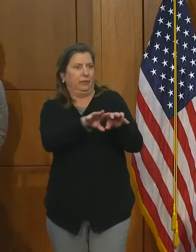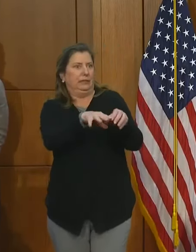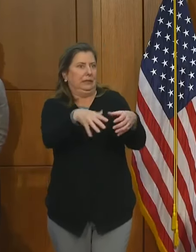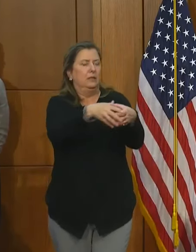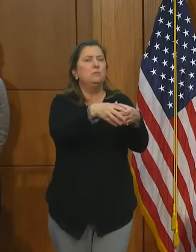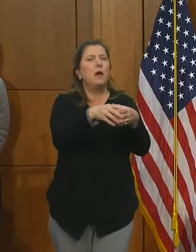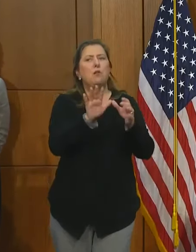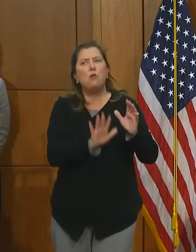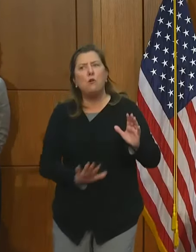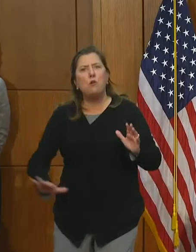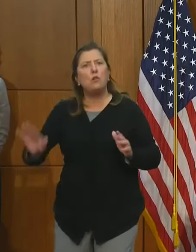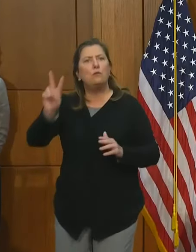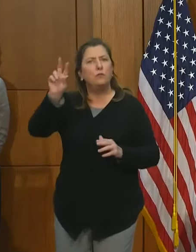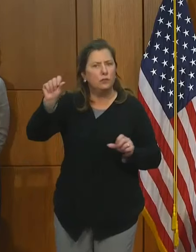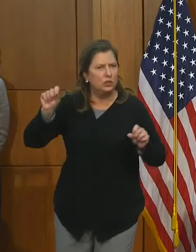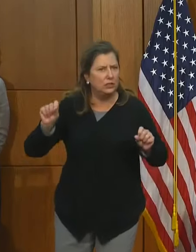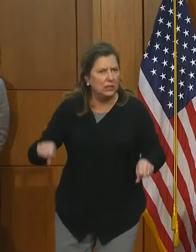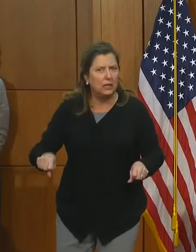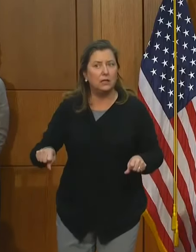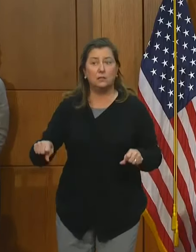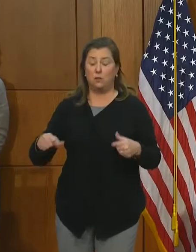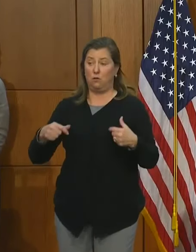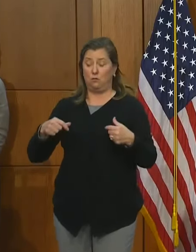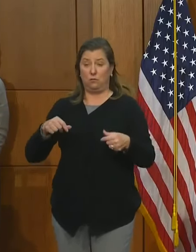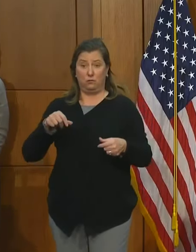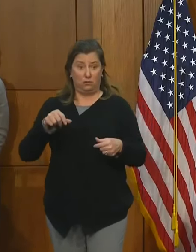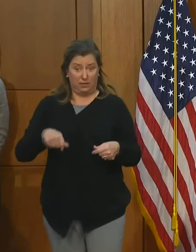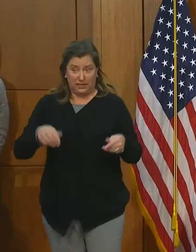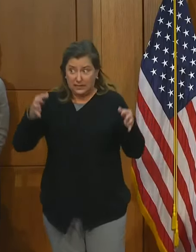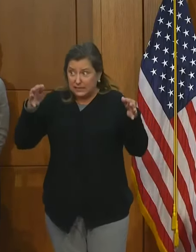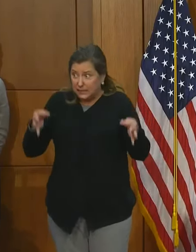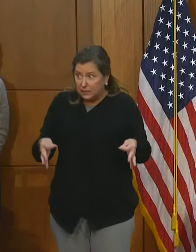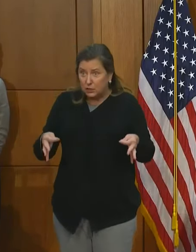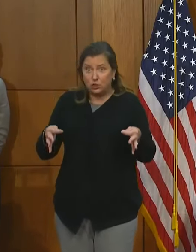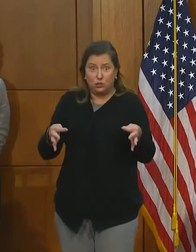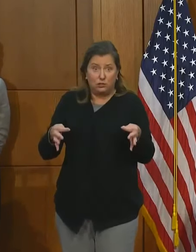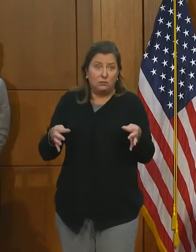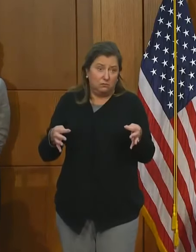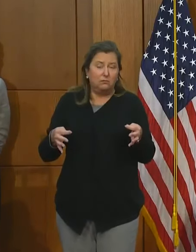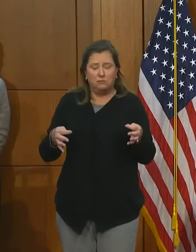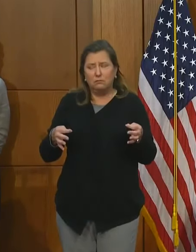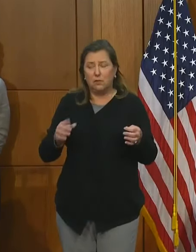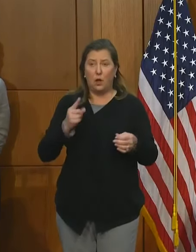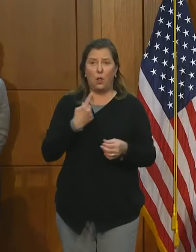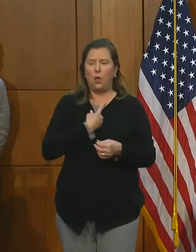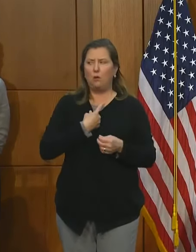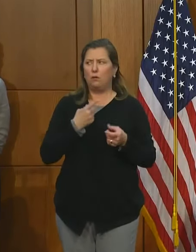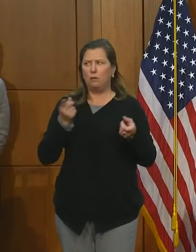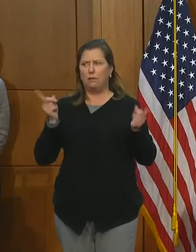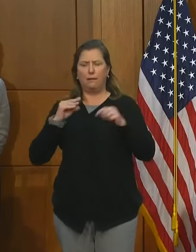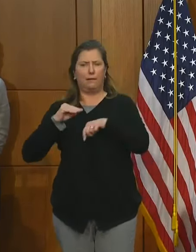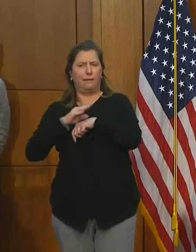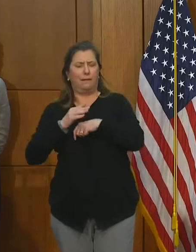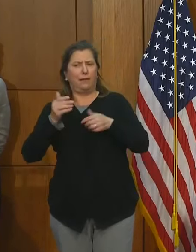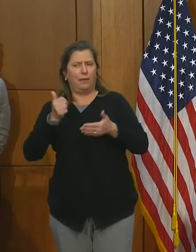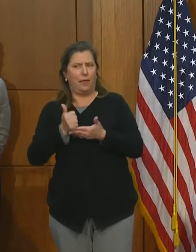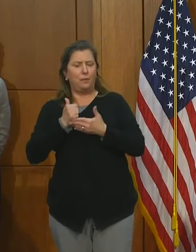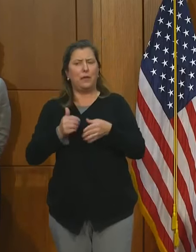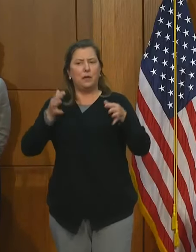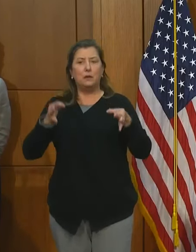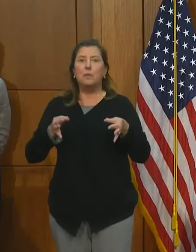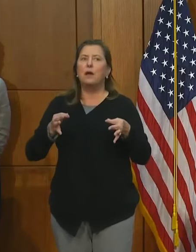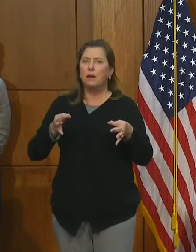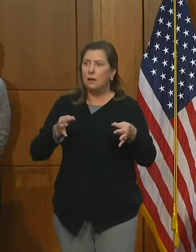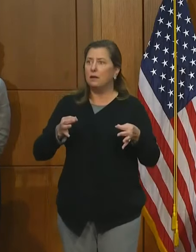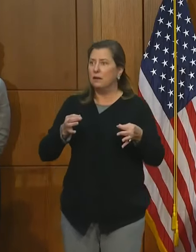of Virginia. So I wouldn't be making the decision along. I've got a lot of folks that help make these decisions, but I wouldn't make it unless